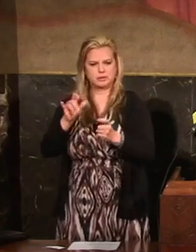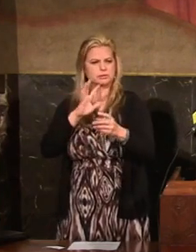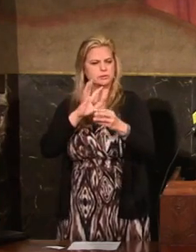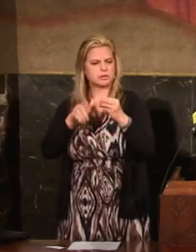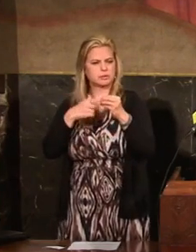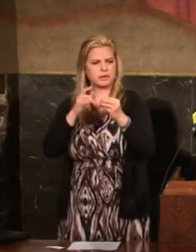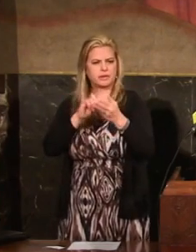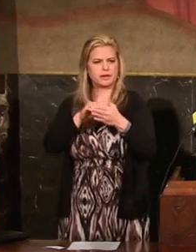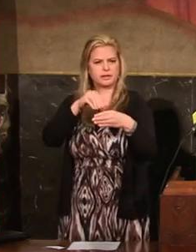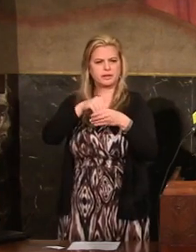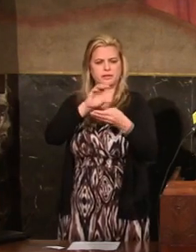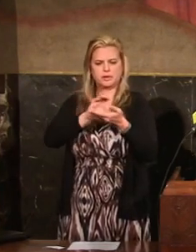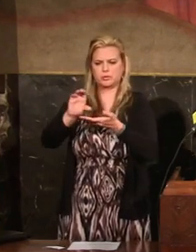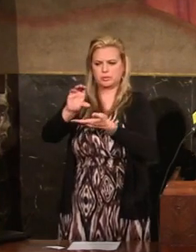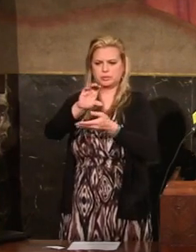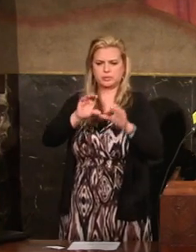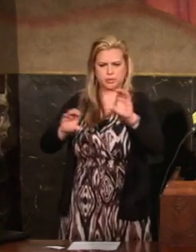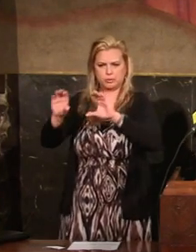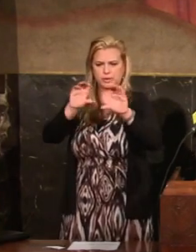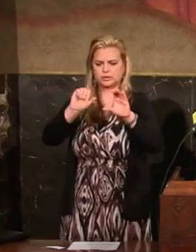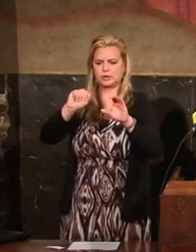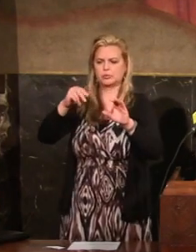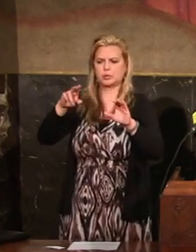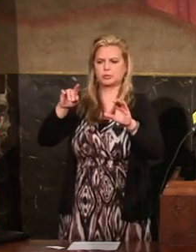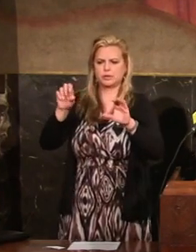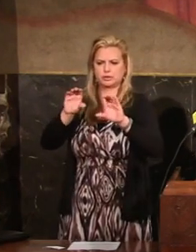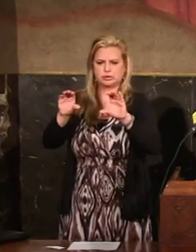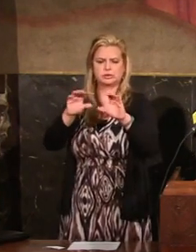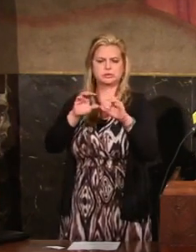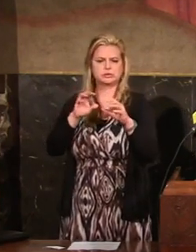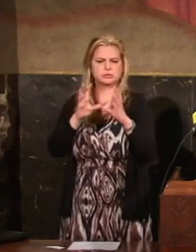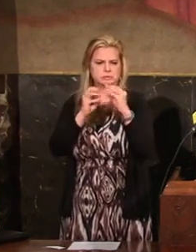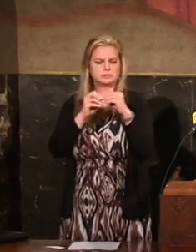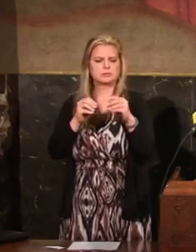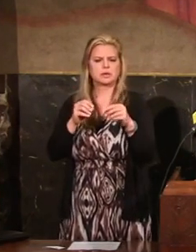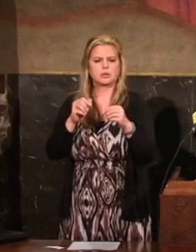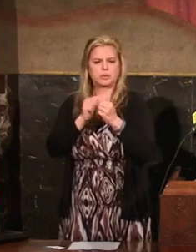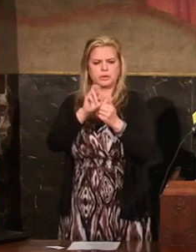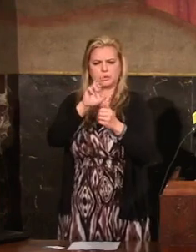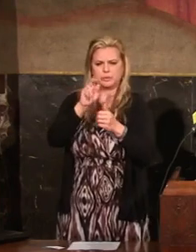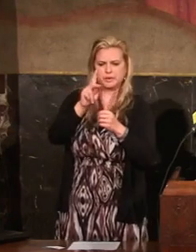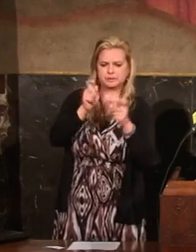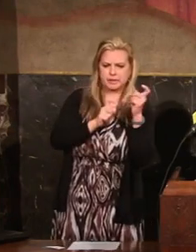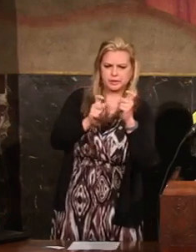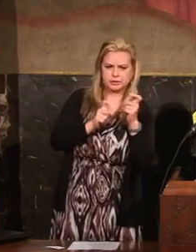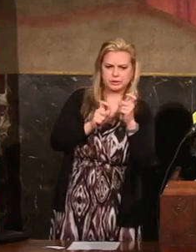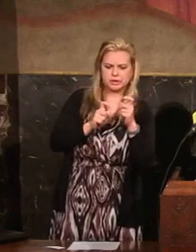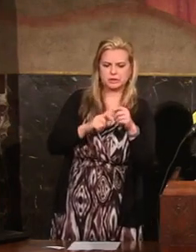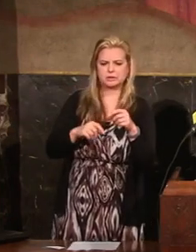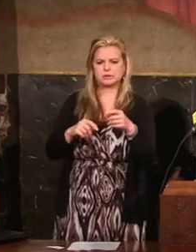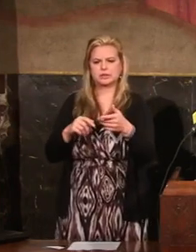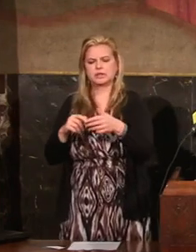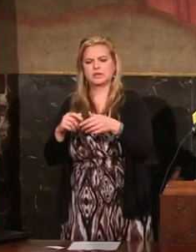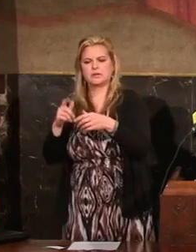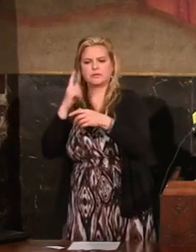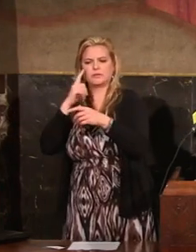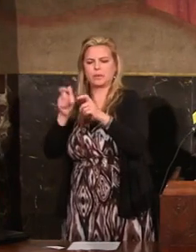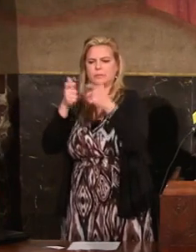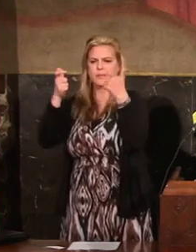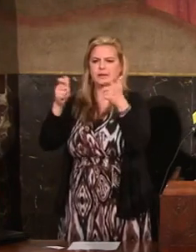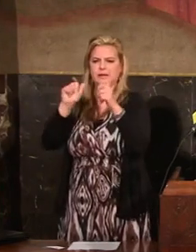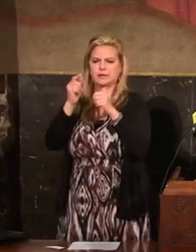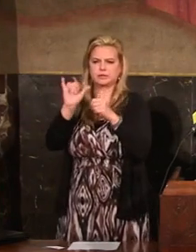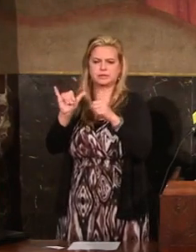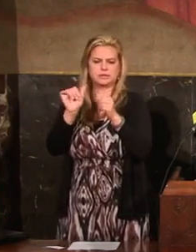about in the appropriations report that I saw. And, you know, with risk management, with retirement increase for a big agency like